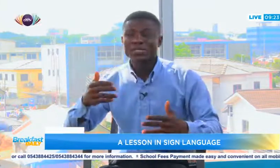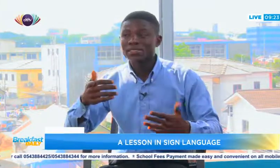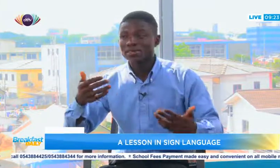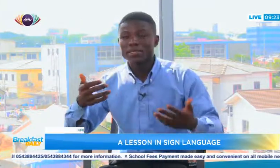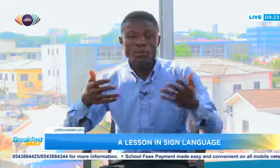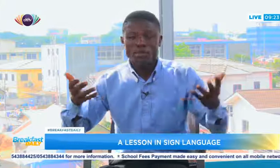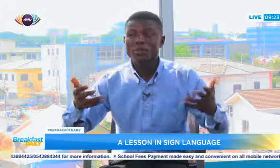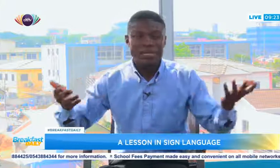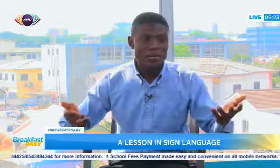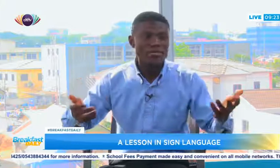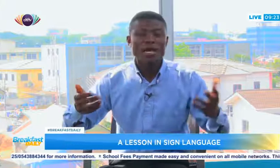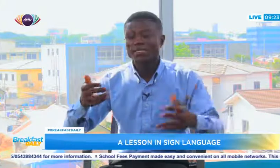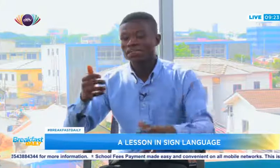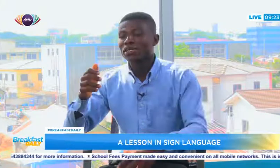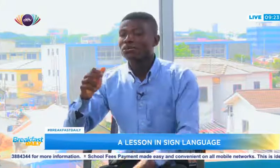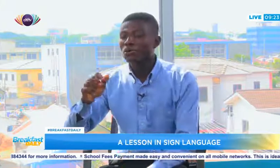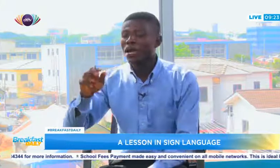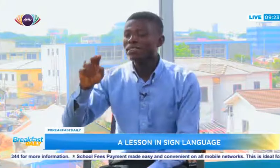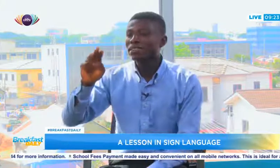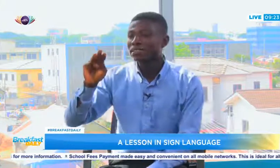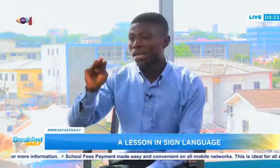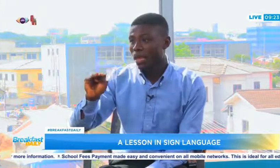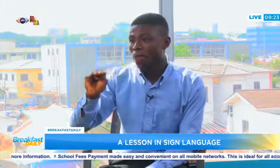is Martin. Yeah. So Martin is